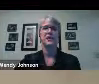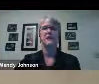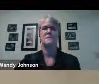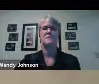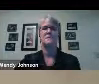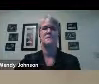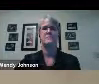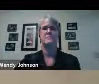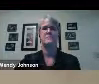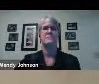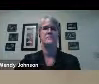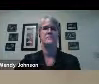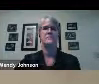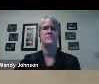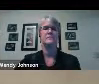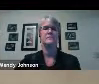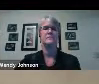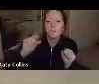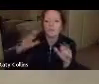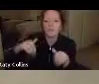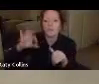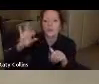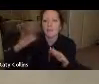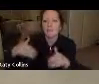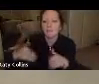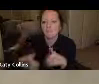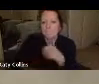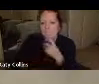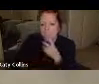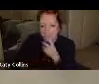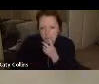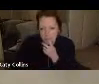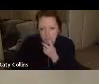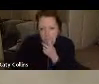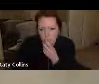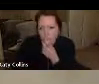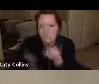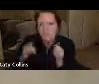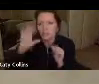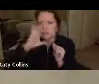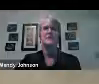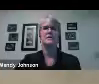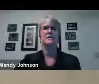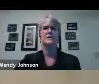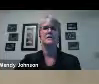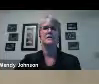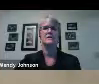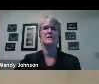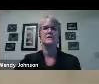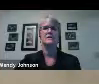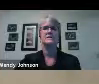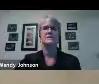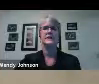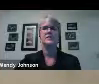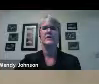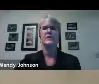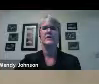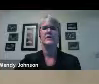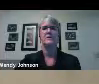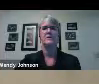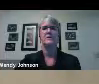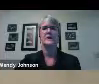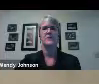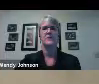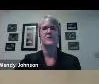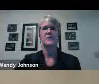Is she okay? Nope, hasn't found her yet. Still looking. Okay. Terry, can